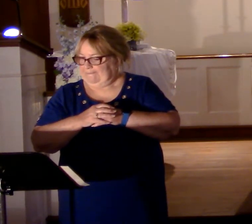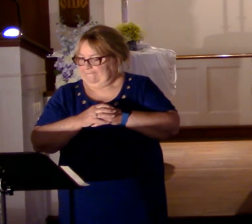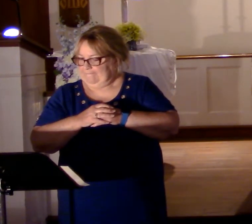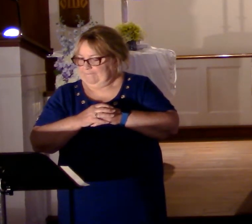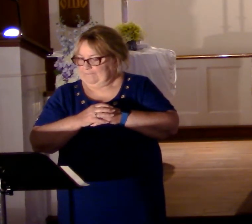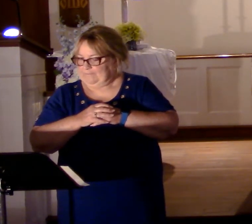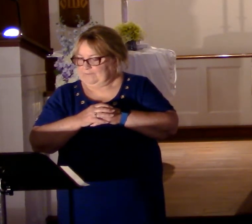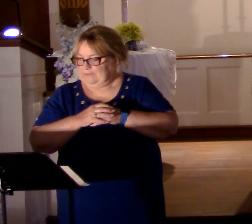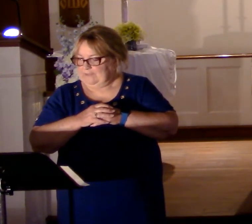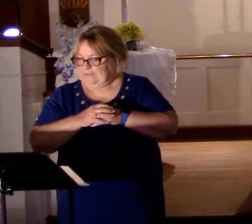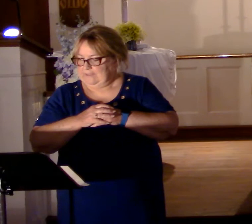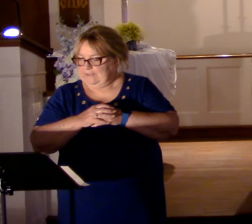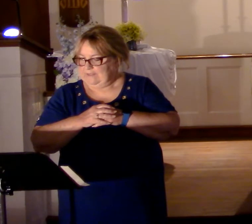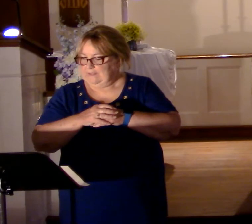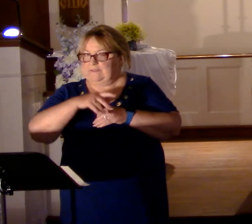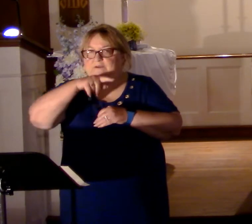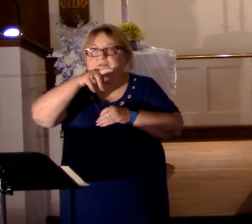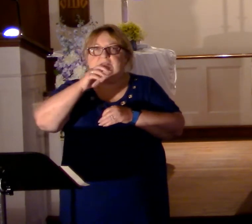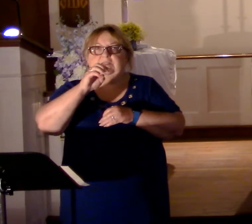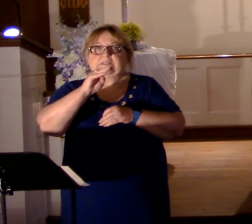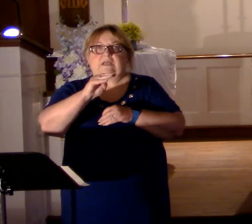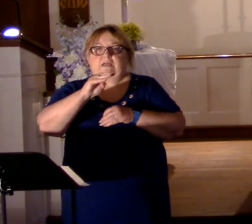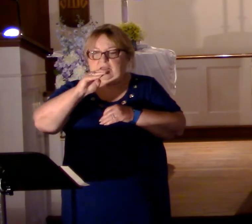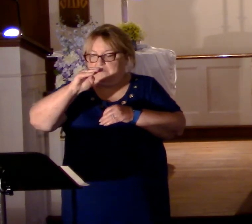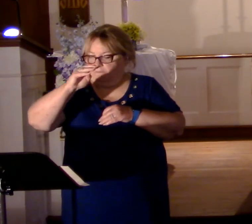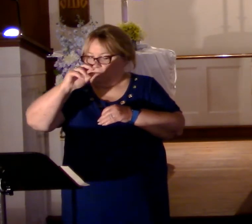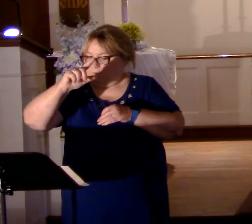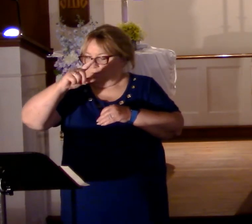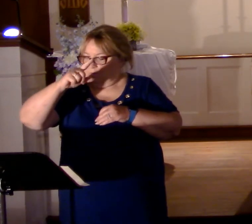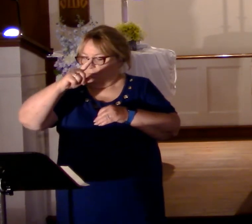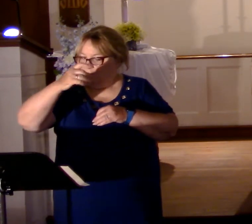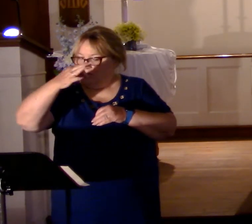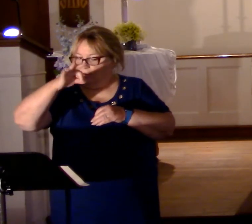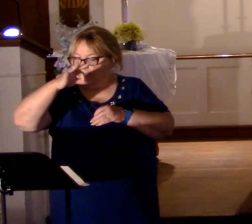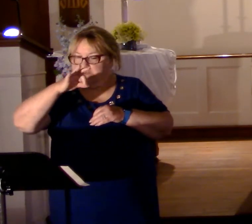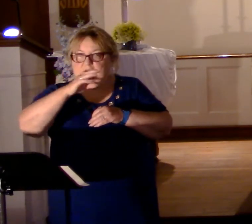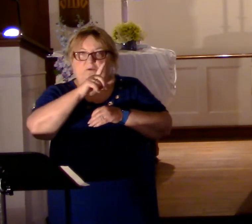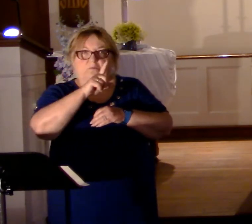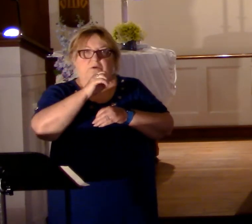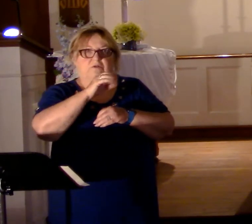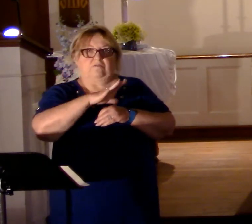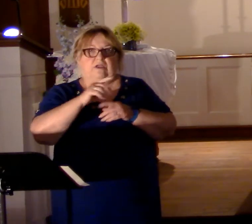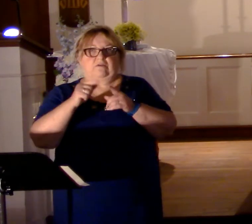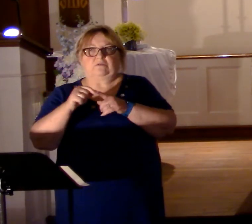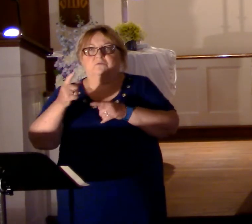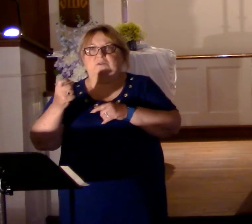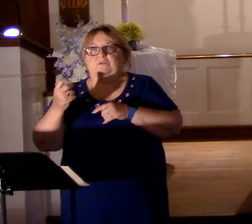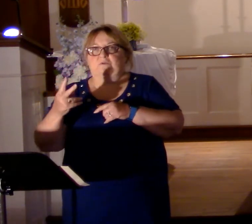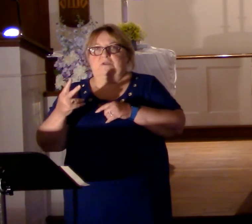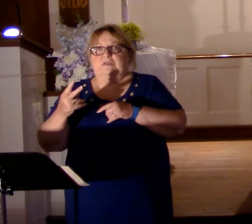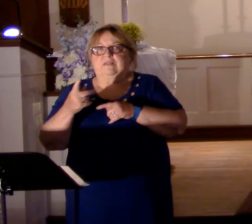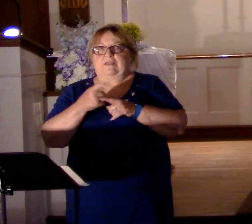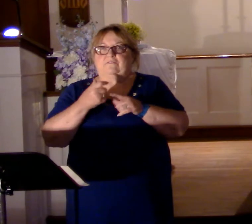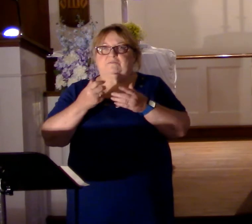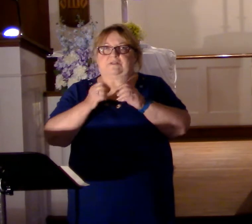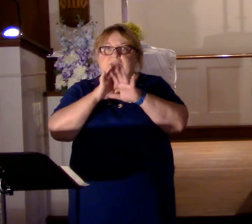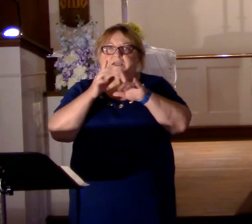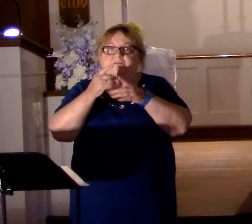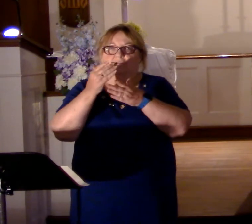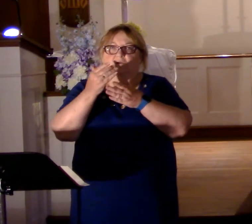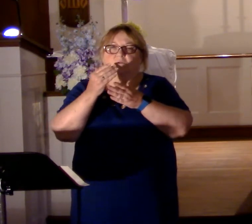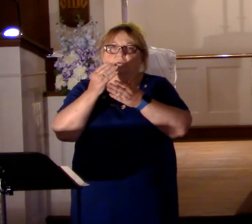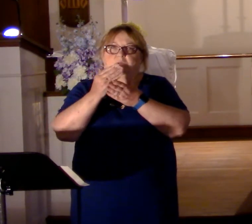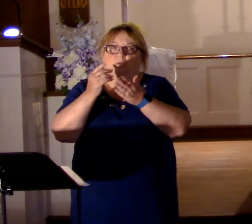Our psalter today comes from Psalm 119, verses 105 to 112. And describes the light from the law of the Lord.